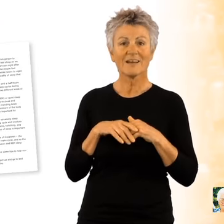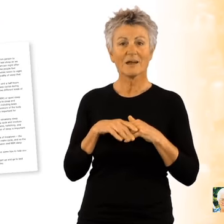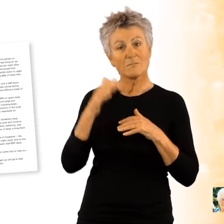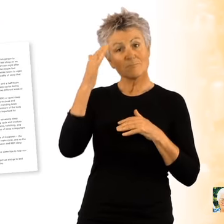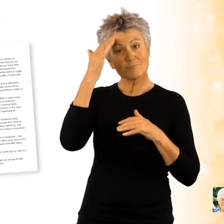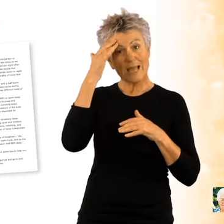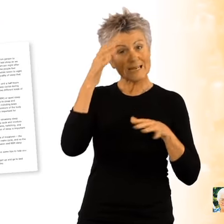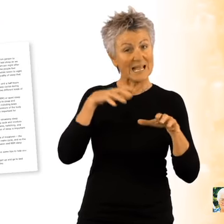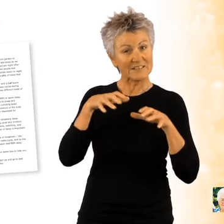health.